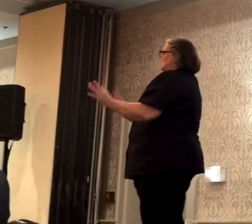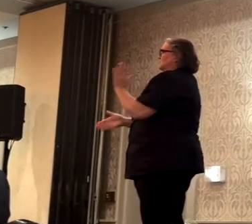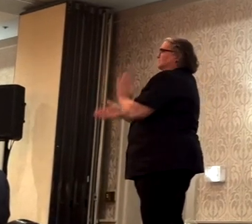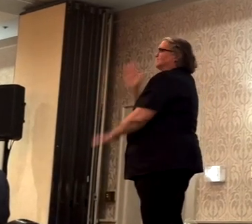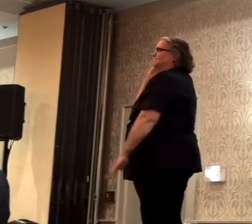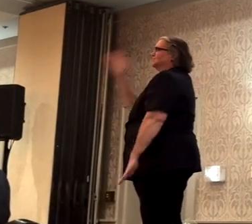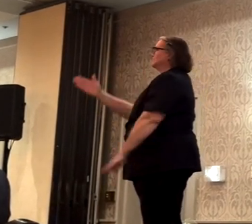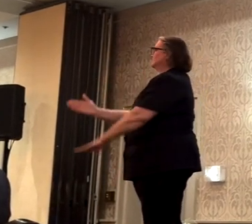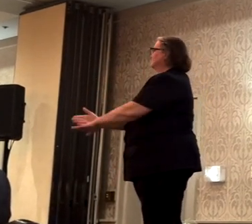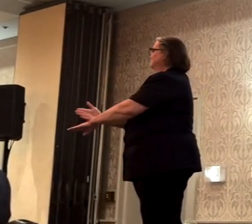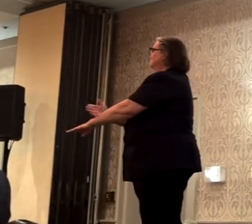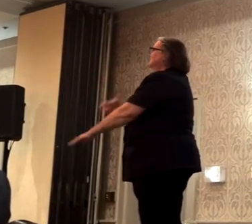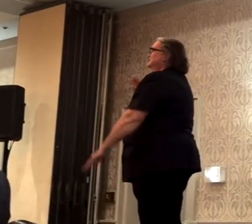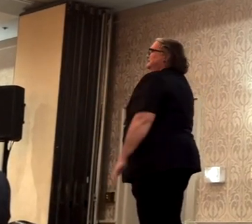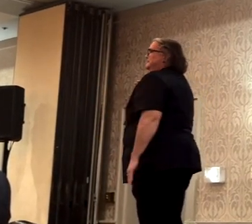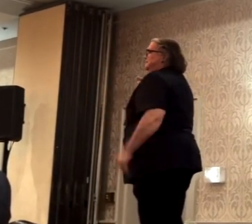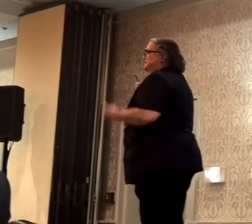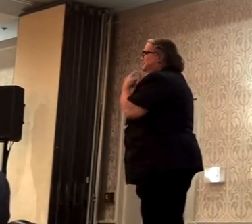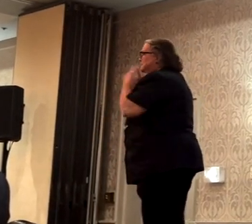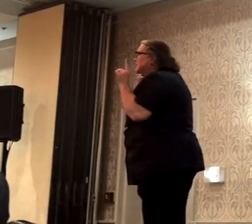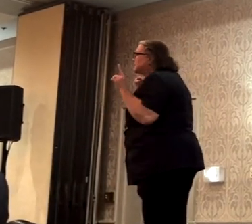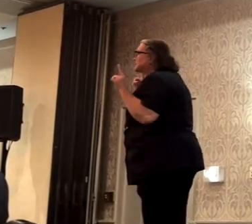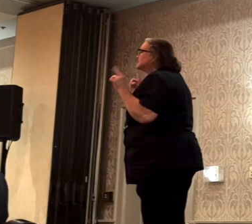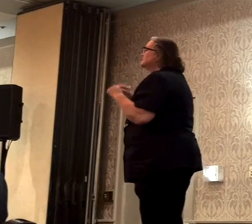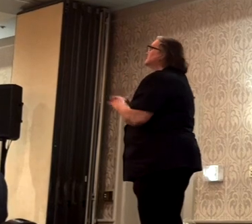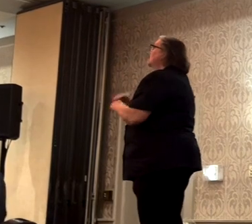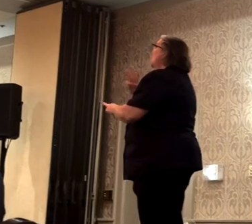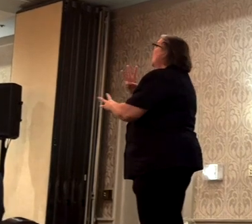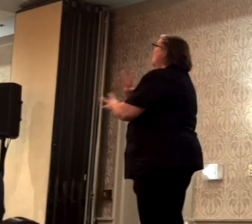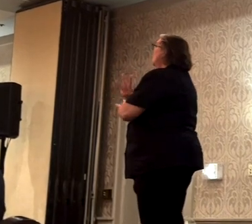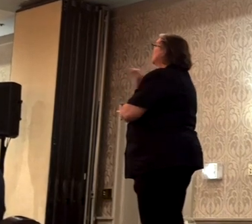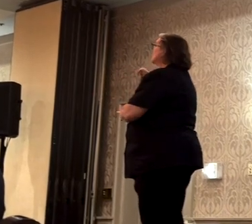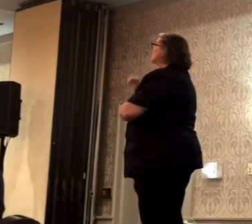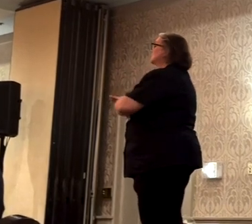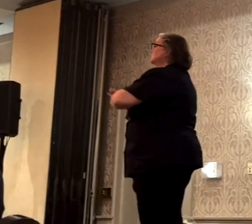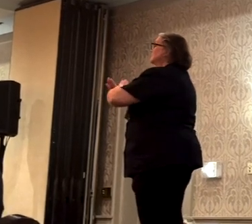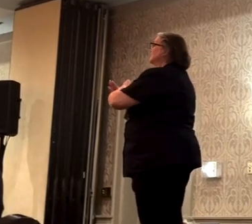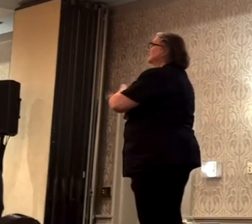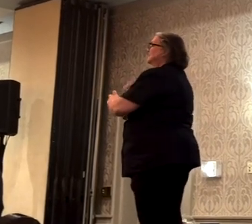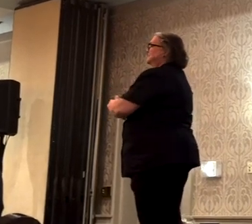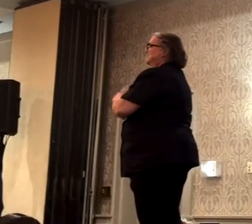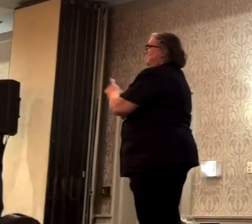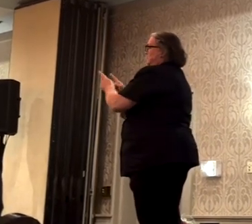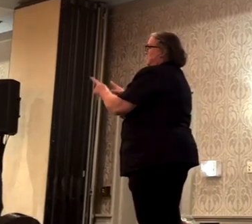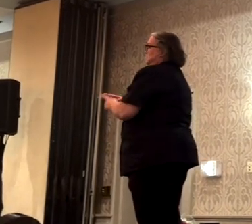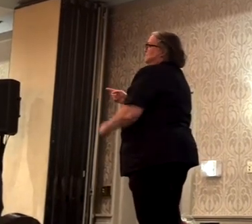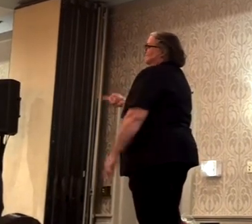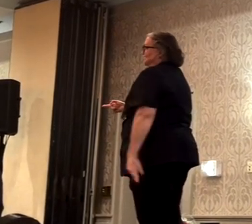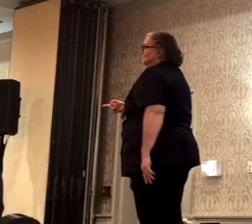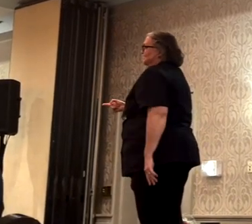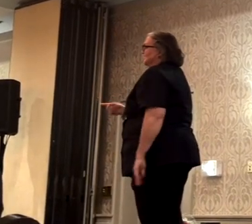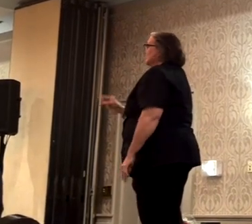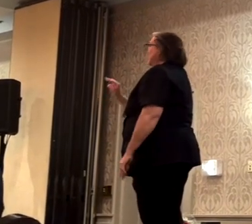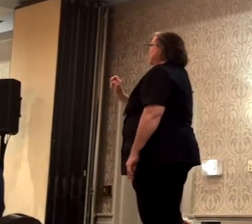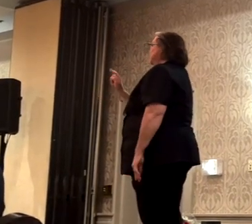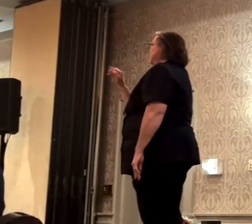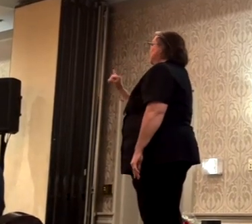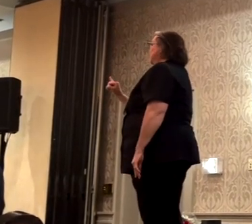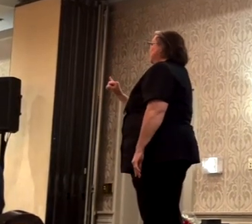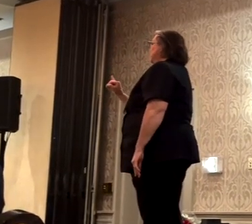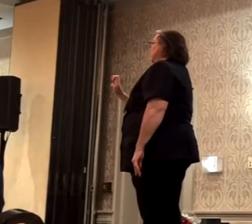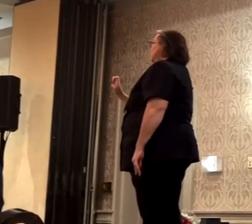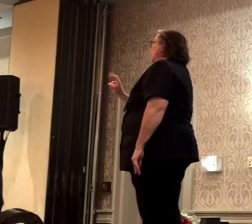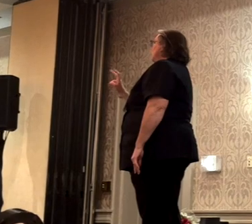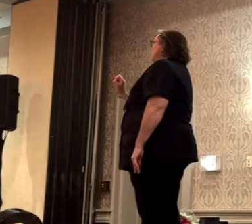running. Now, the world of insurance defense is a tough arena. Nettie Vogel